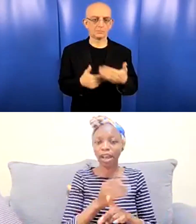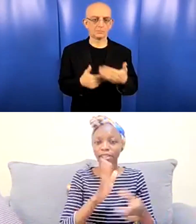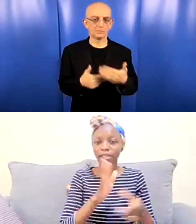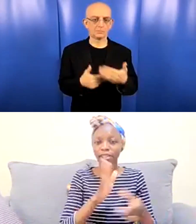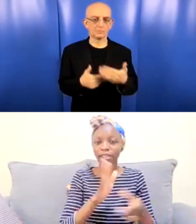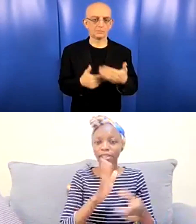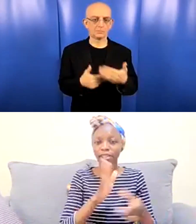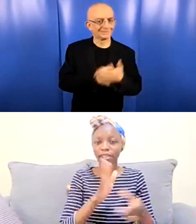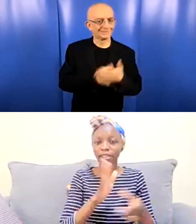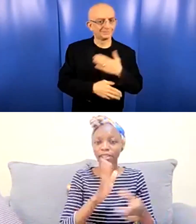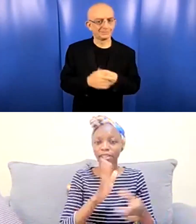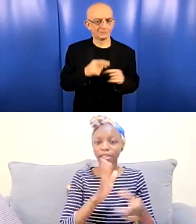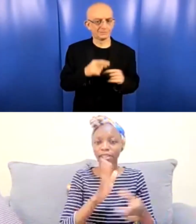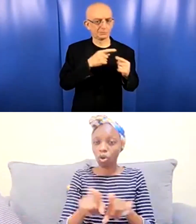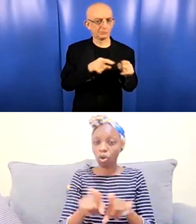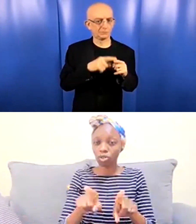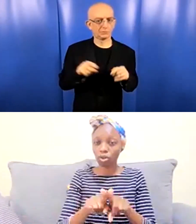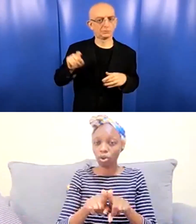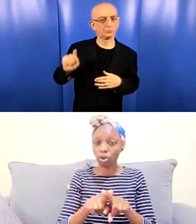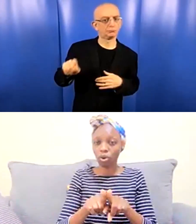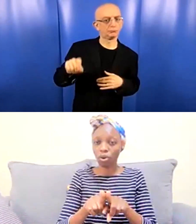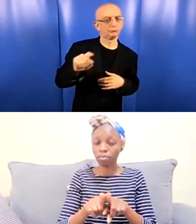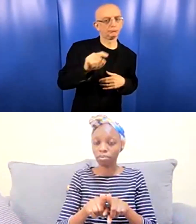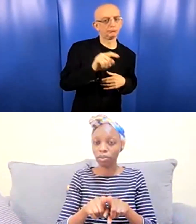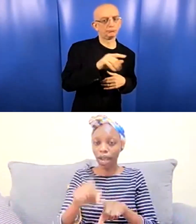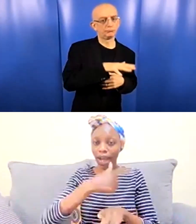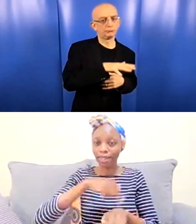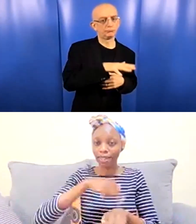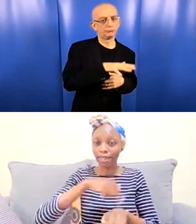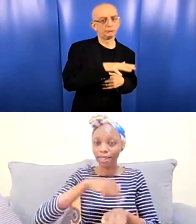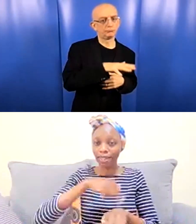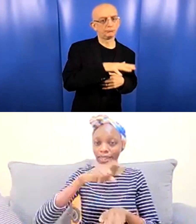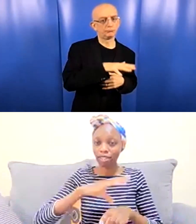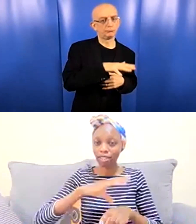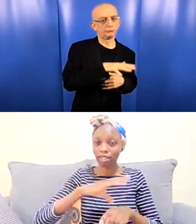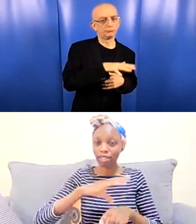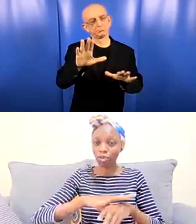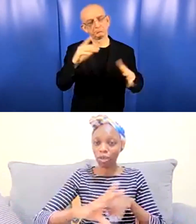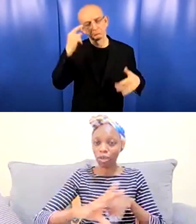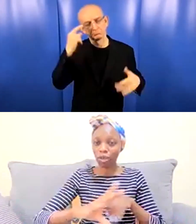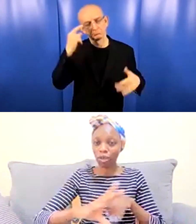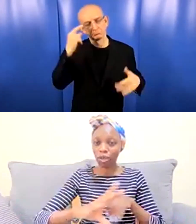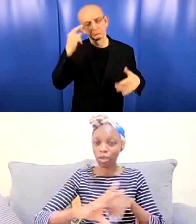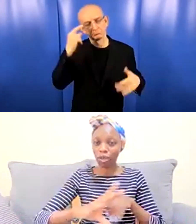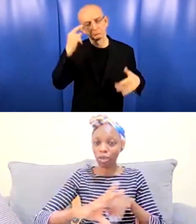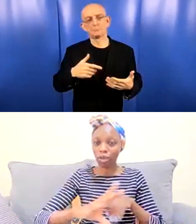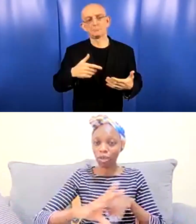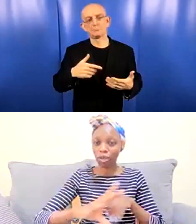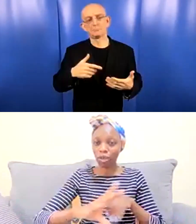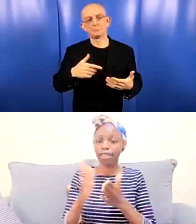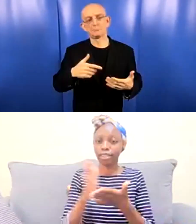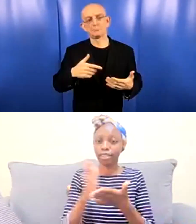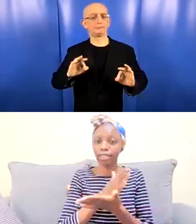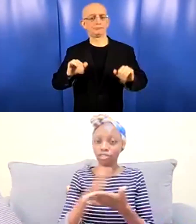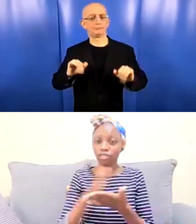various aspects, and that we are comfortable to open up and confide